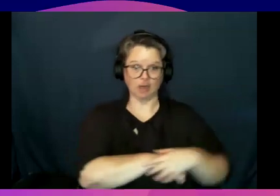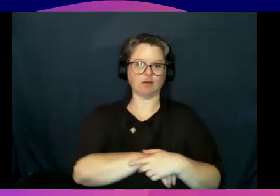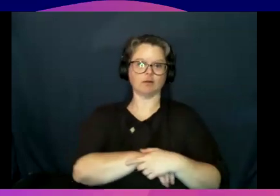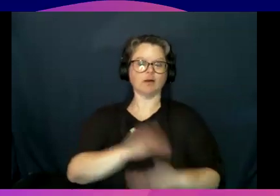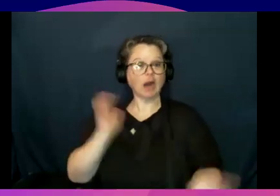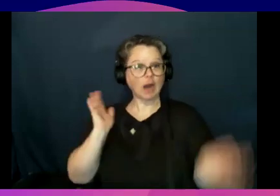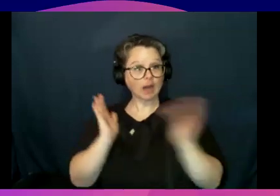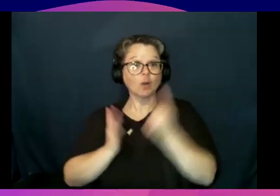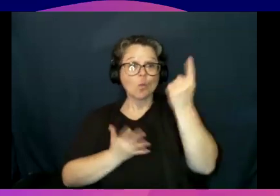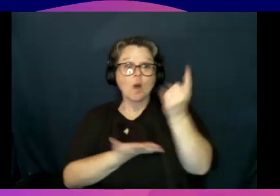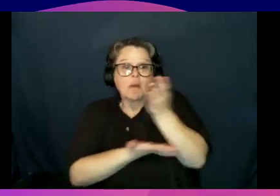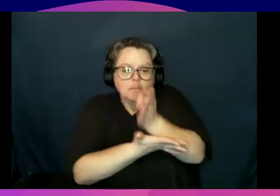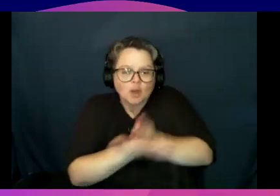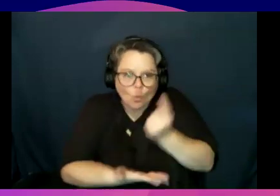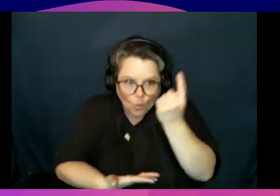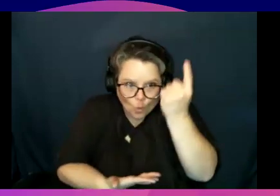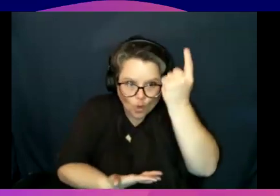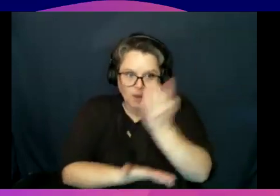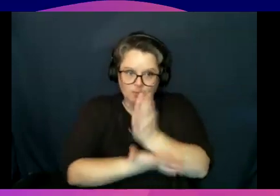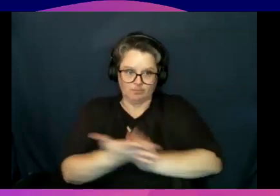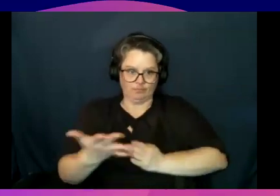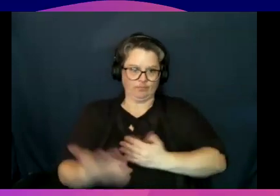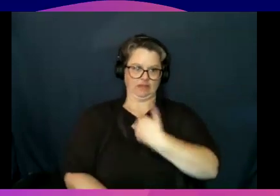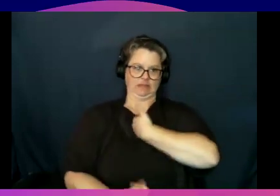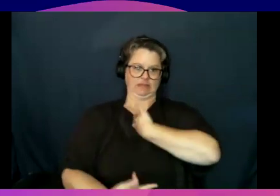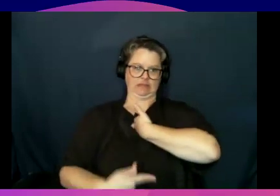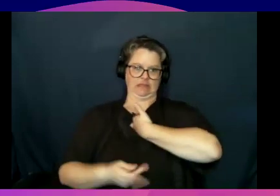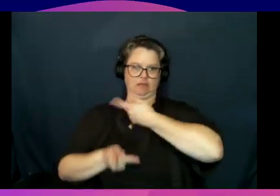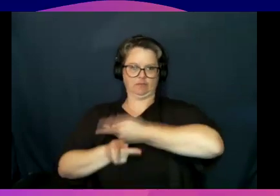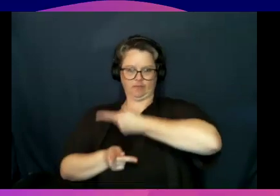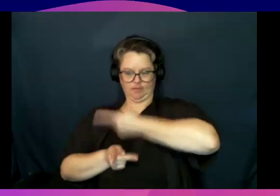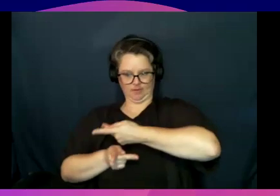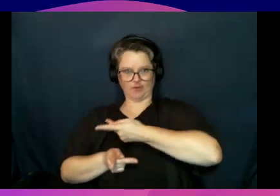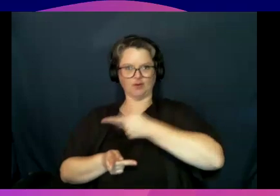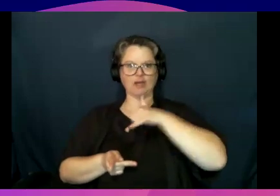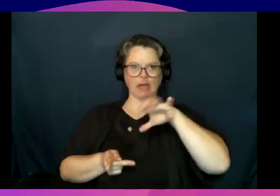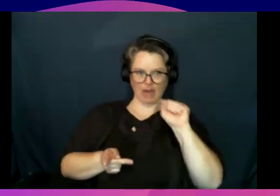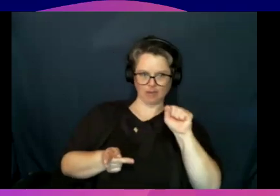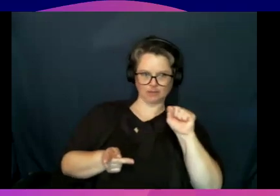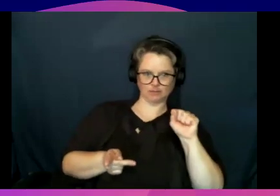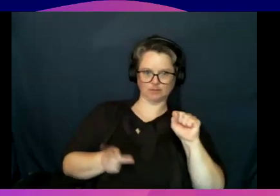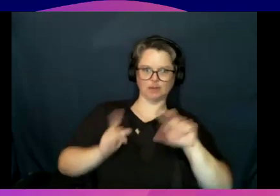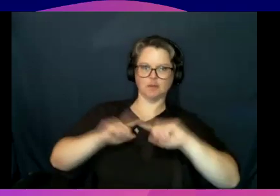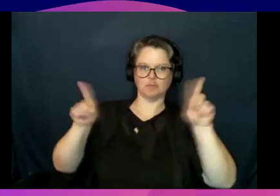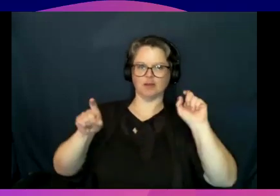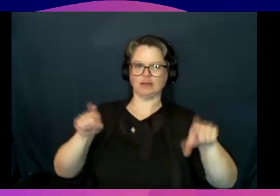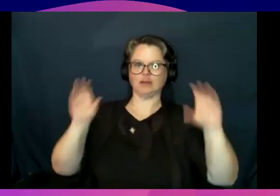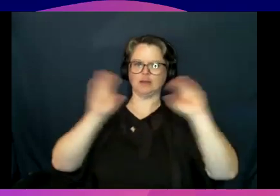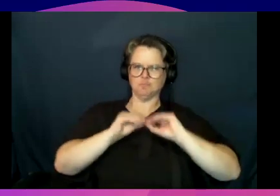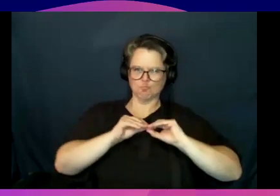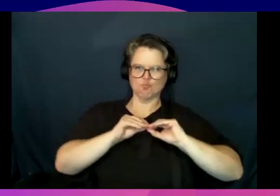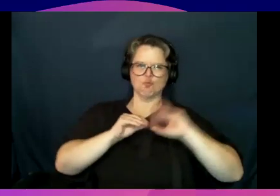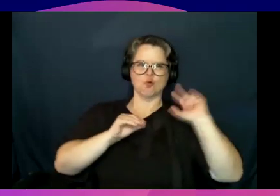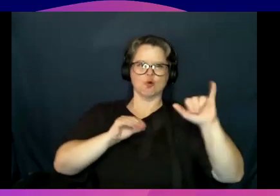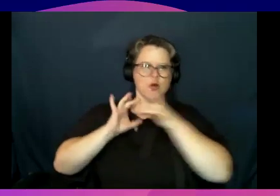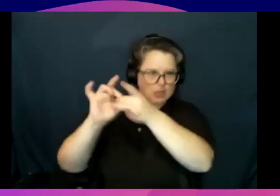time, but the grief and the ethical pain, the empathic strain that we're experiencing